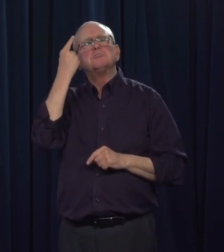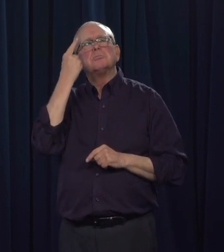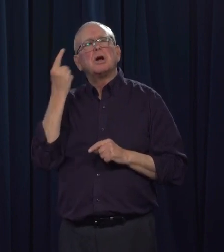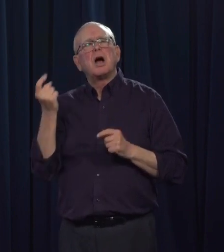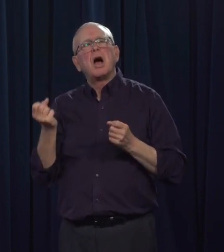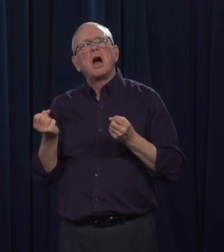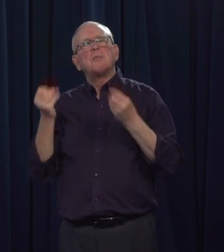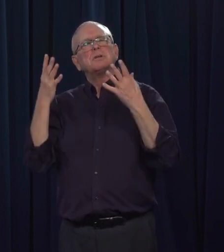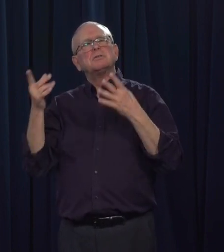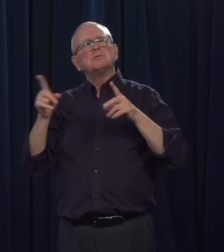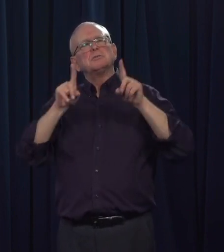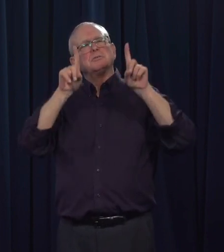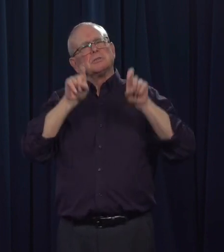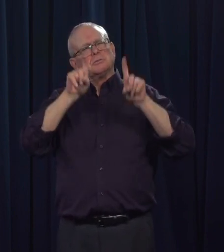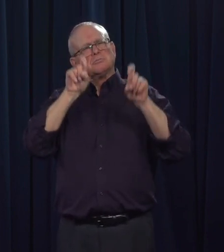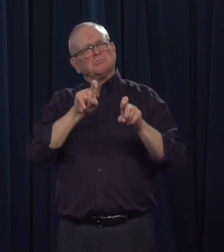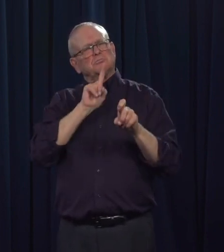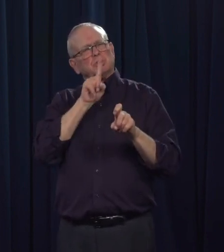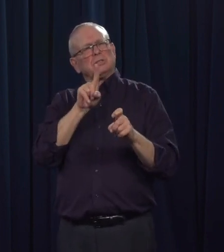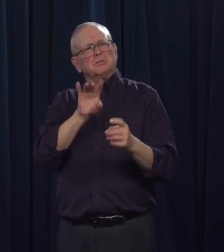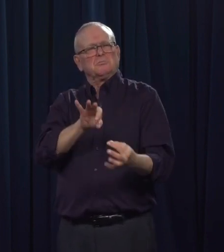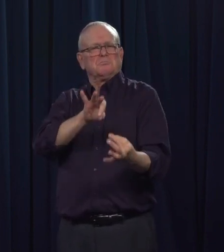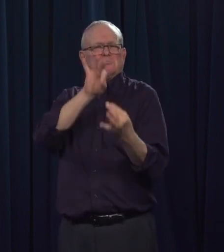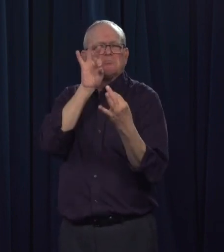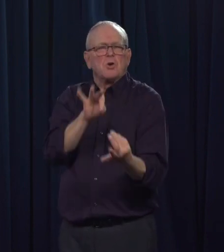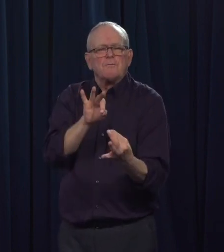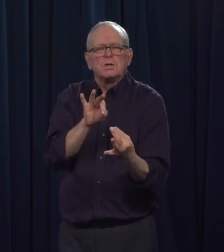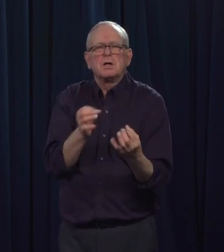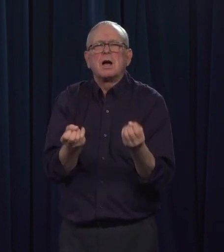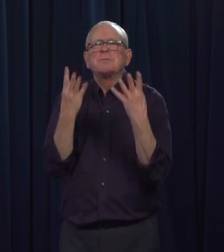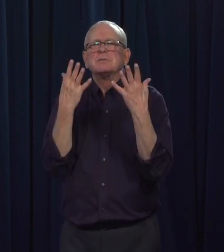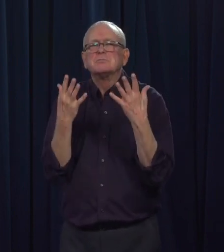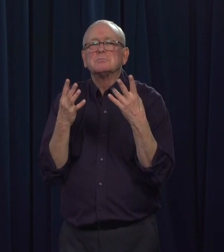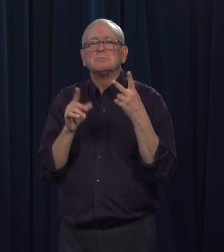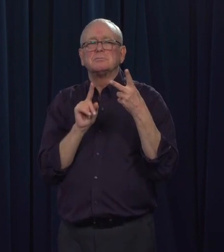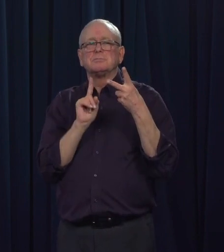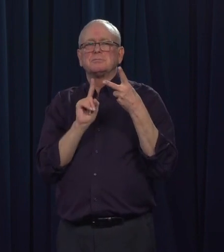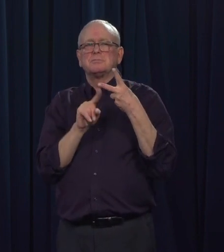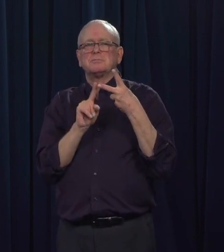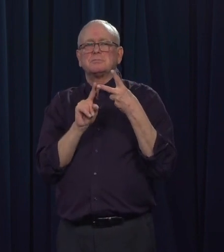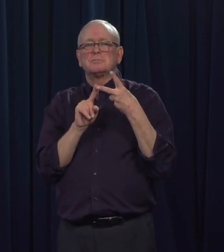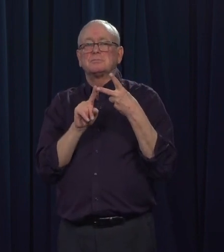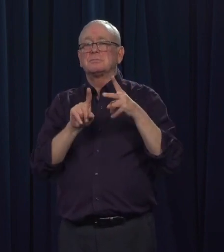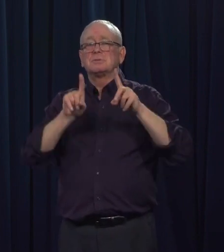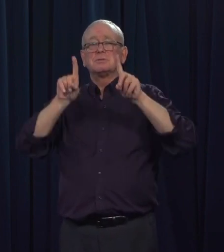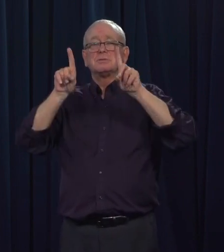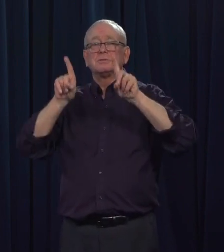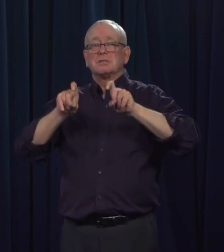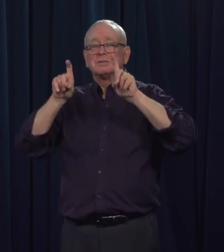this testing? How is this testing used in our surveillance, modeling, and mapping?